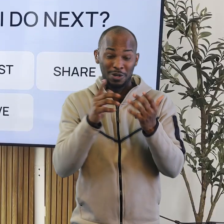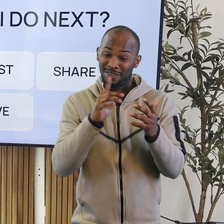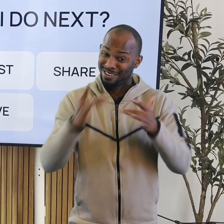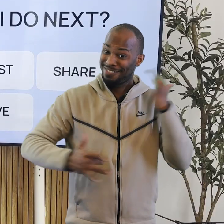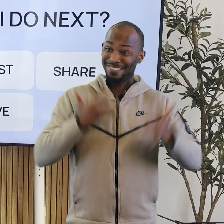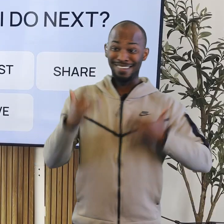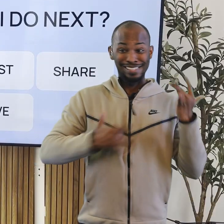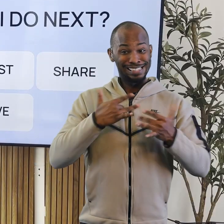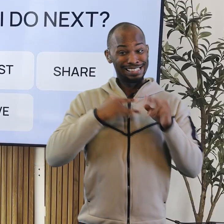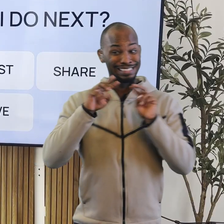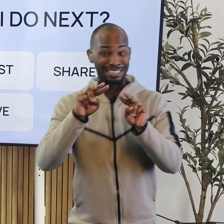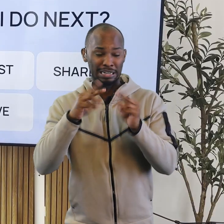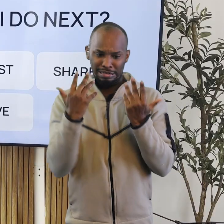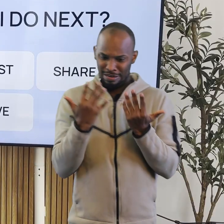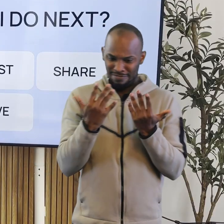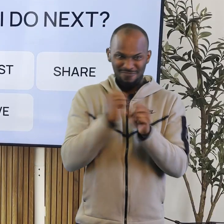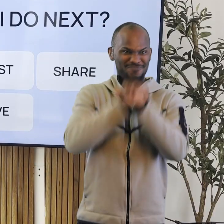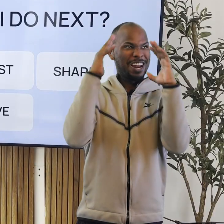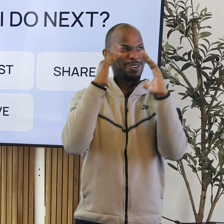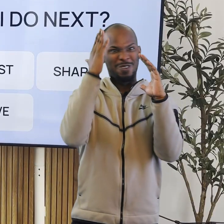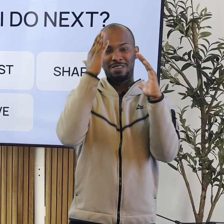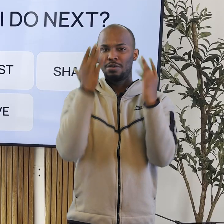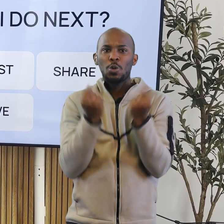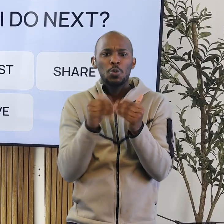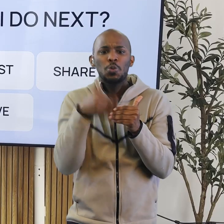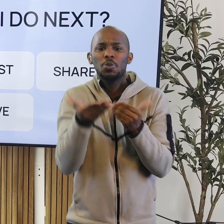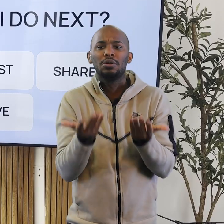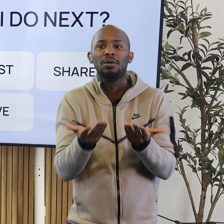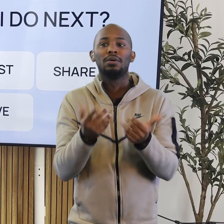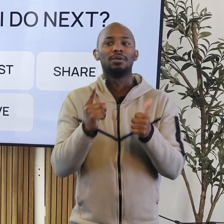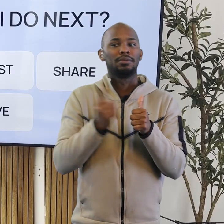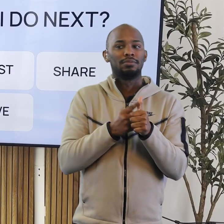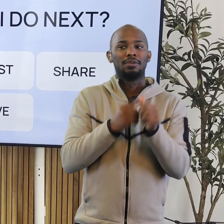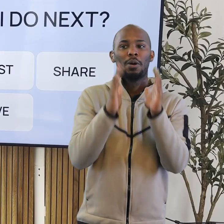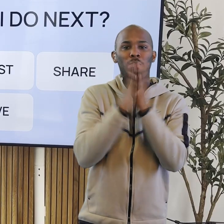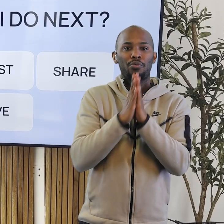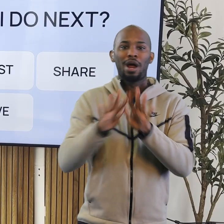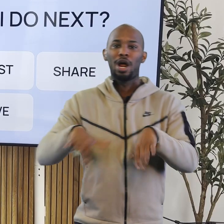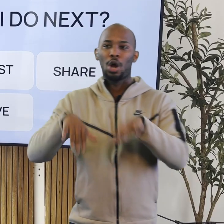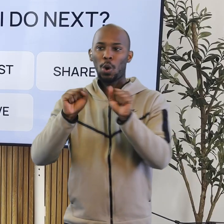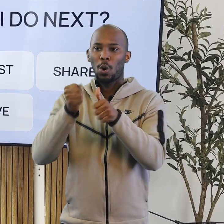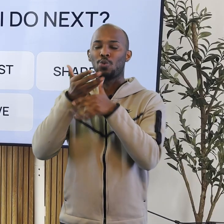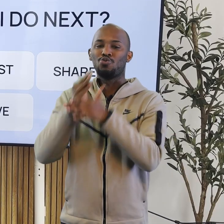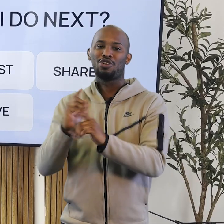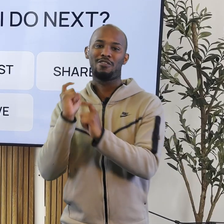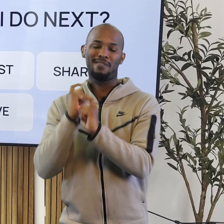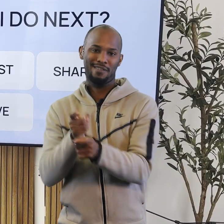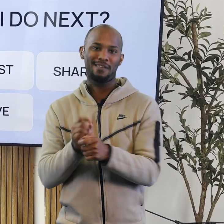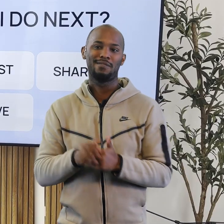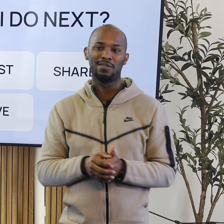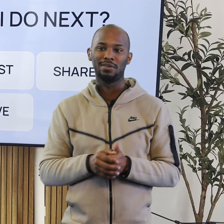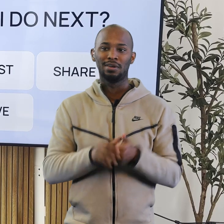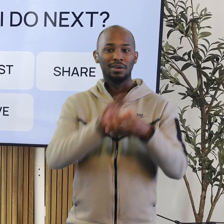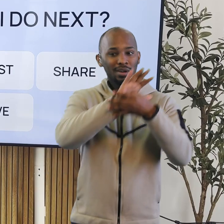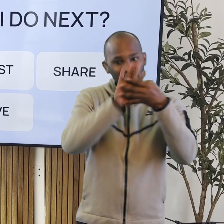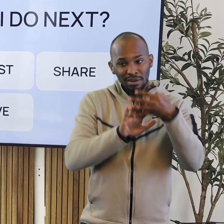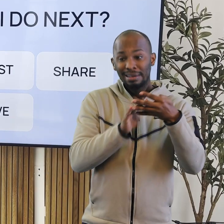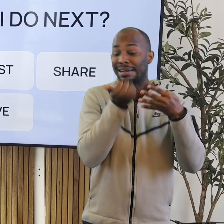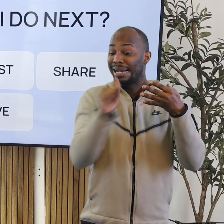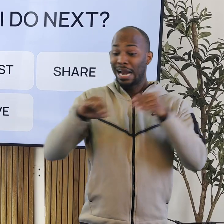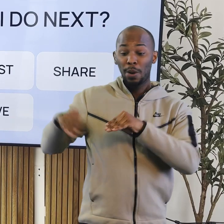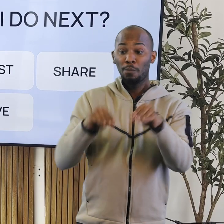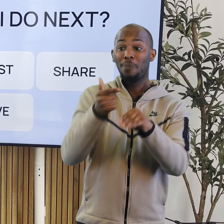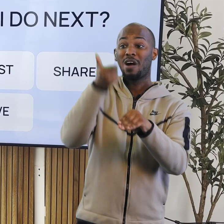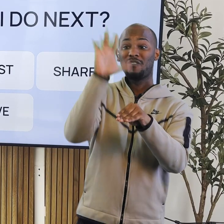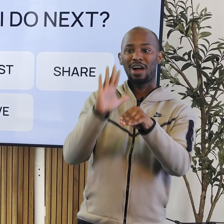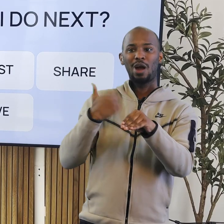really excited about this vision and you want to know what to do next. Keep it simple. Pray, host, share, give. As with any movement of God, we got to